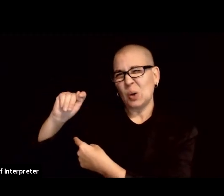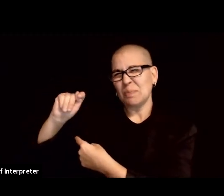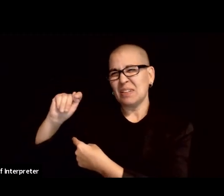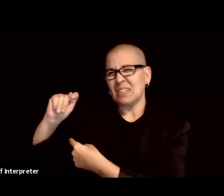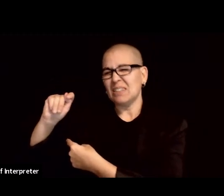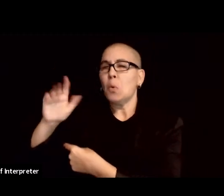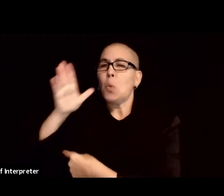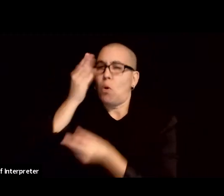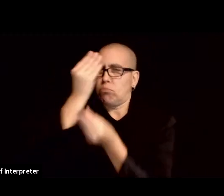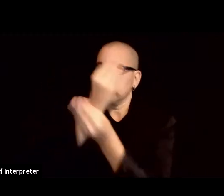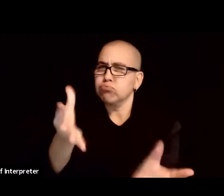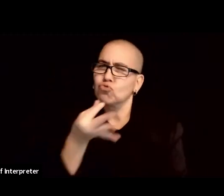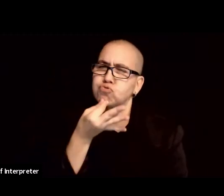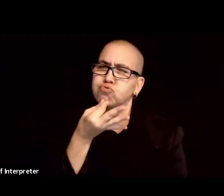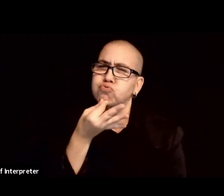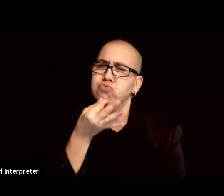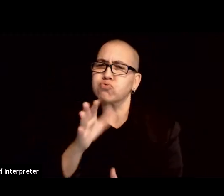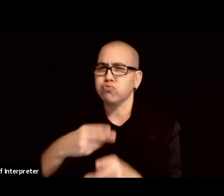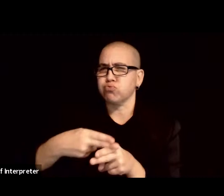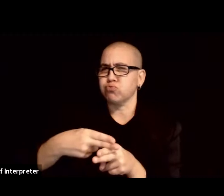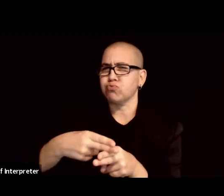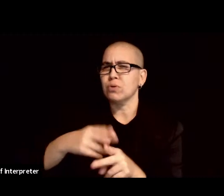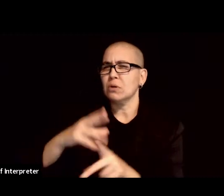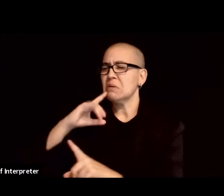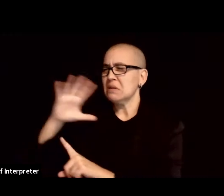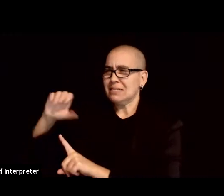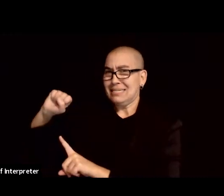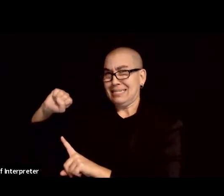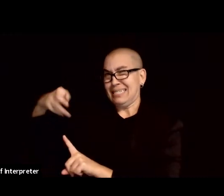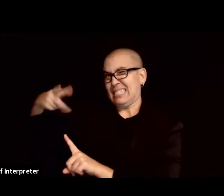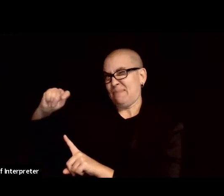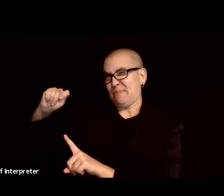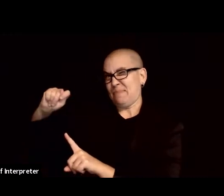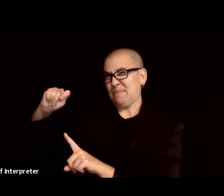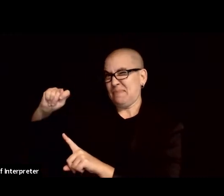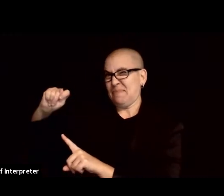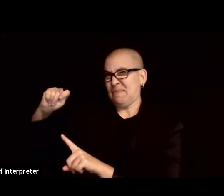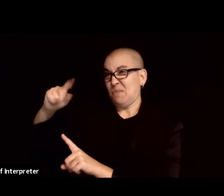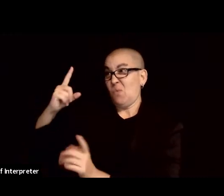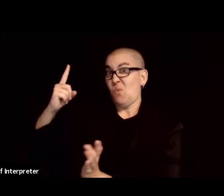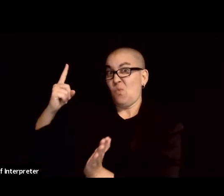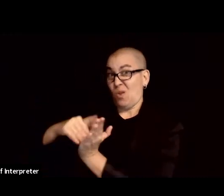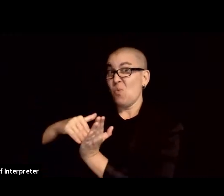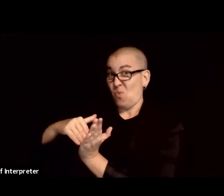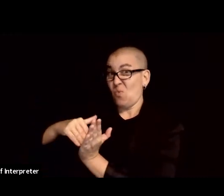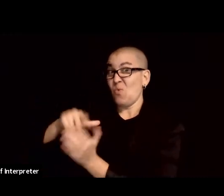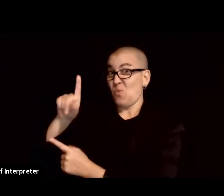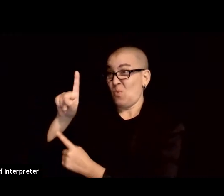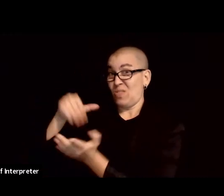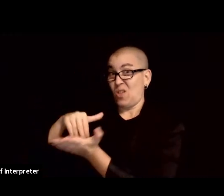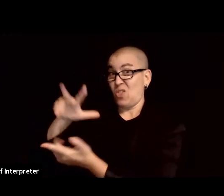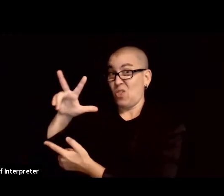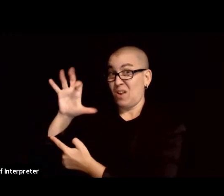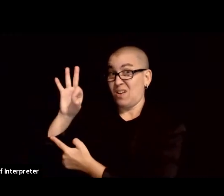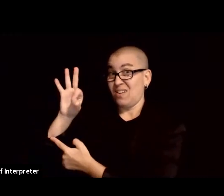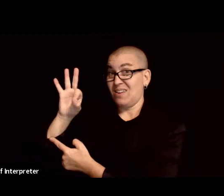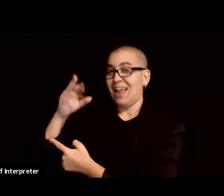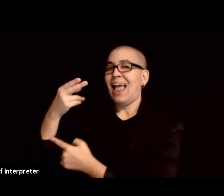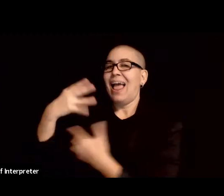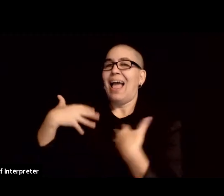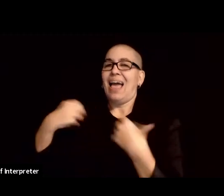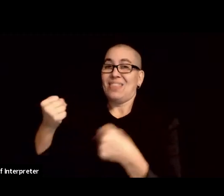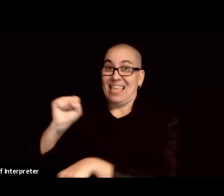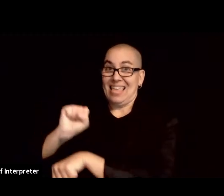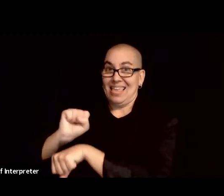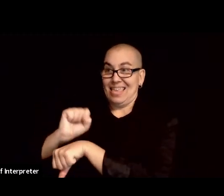In September, we had 1,039 healthcare workers who had high risk exposures,